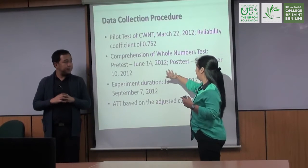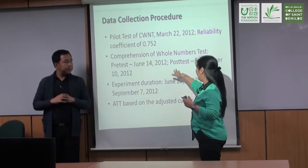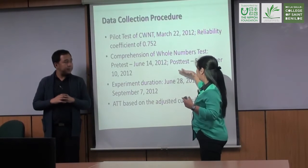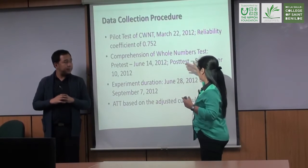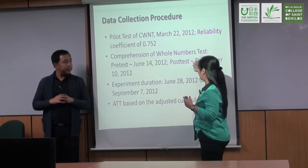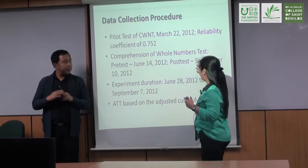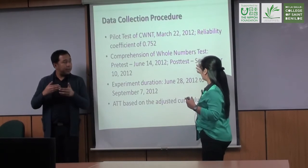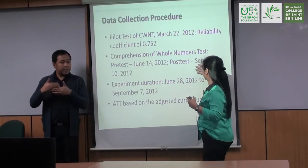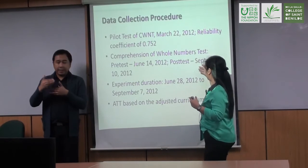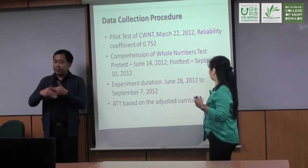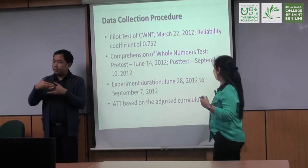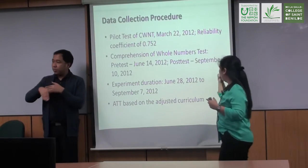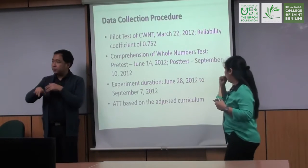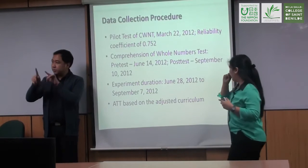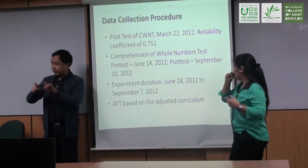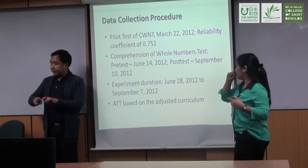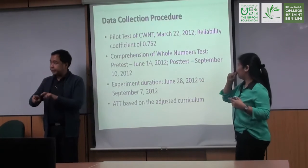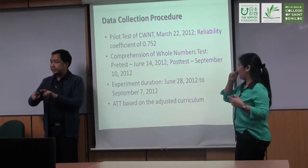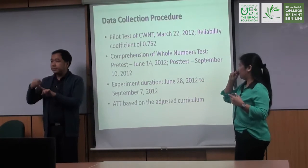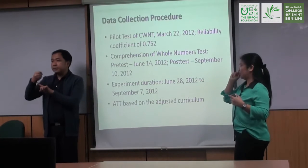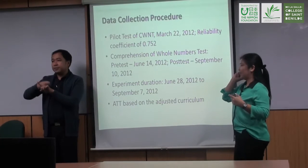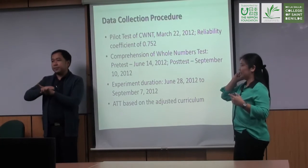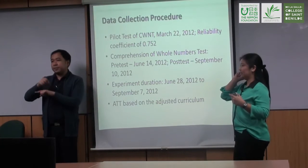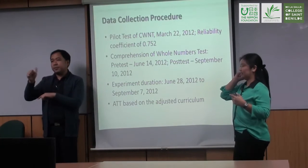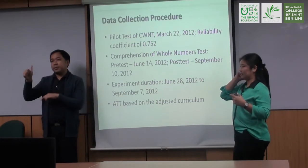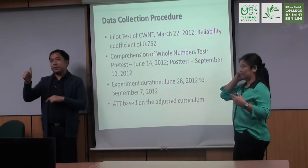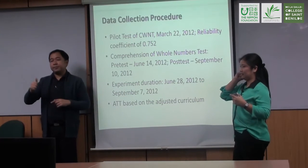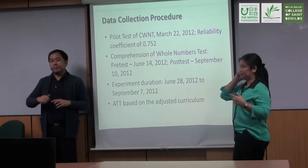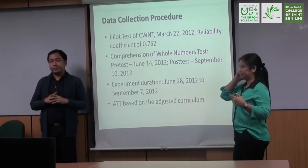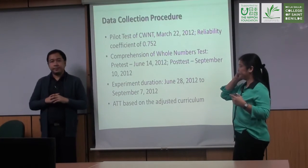study. And then the post-test was September 10.